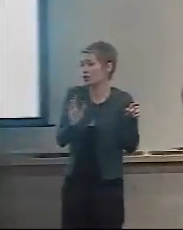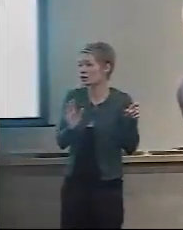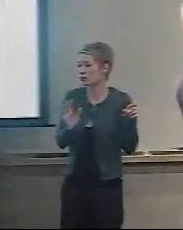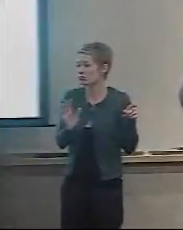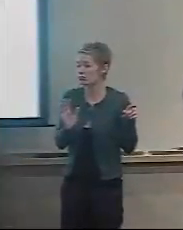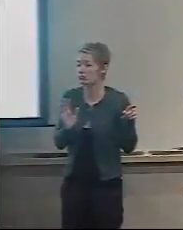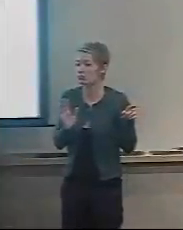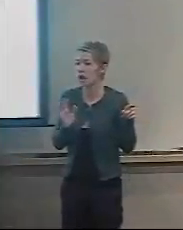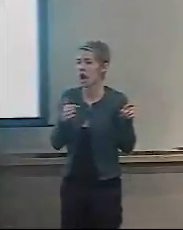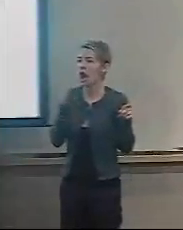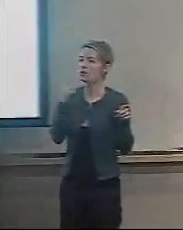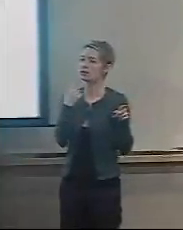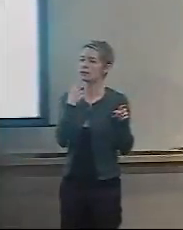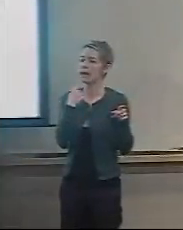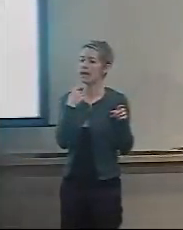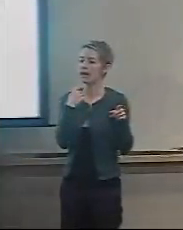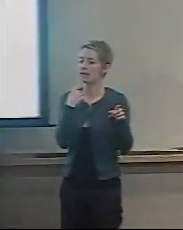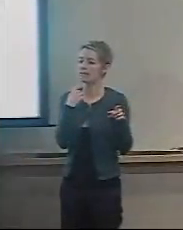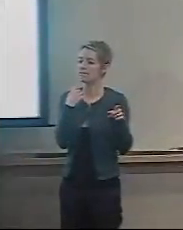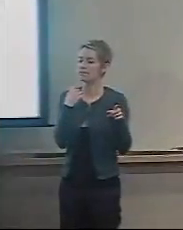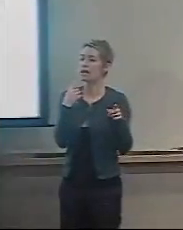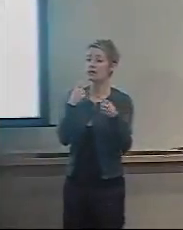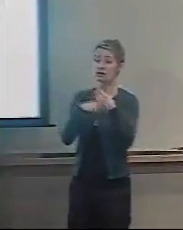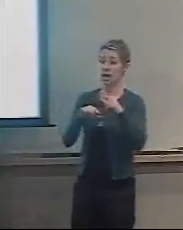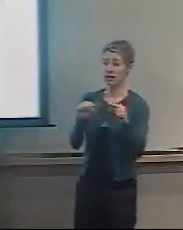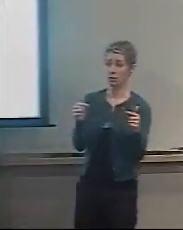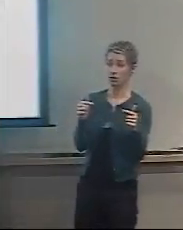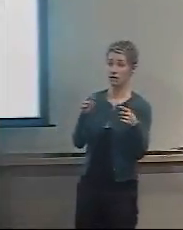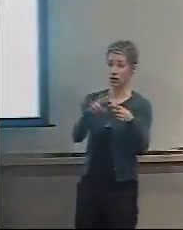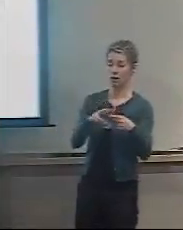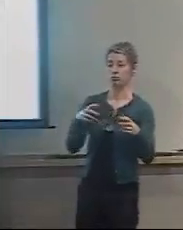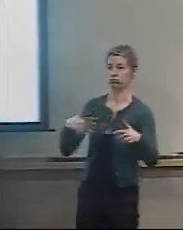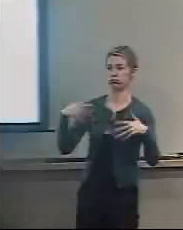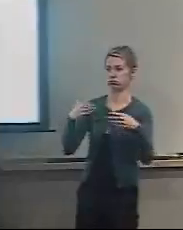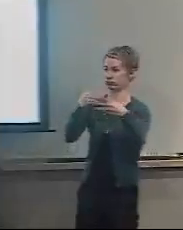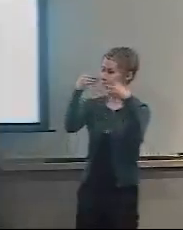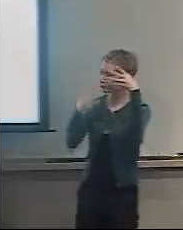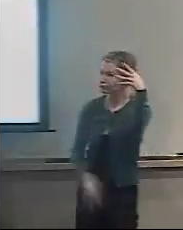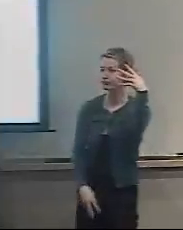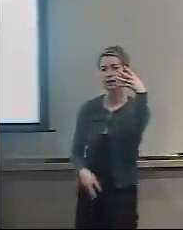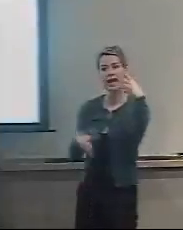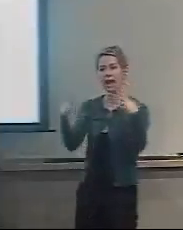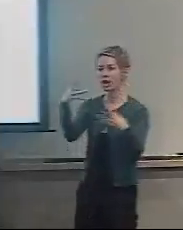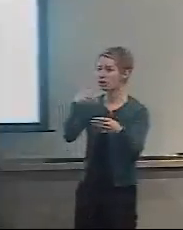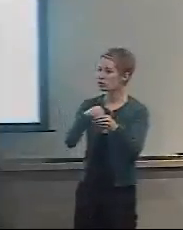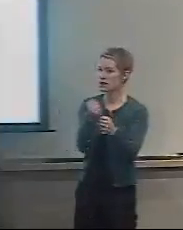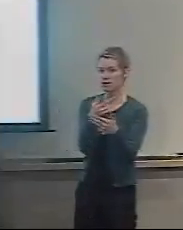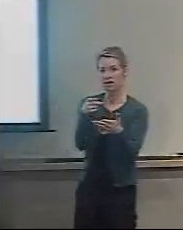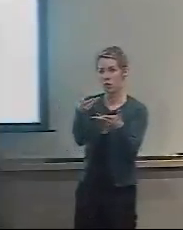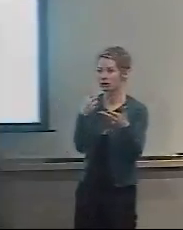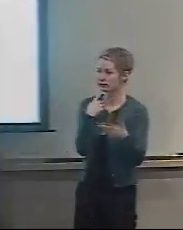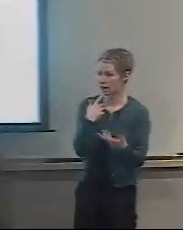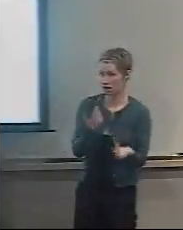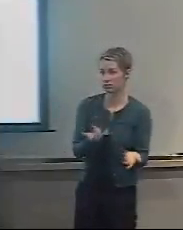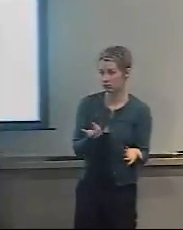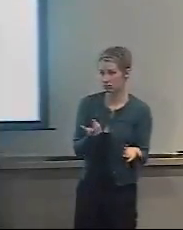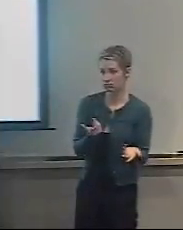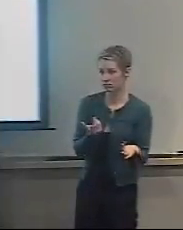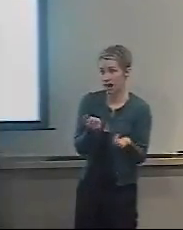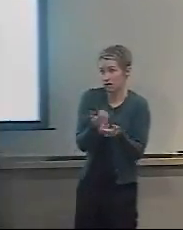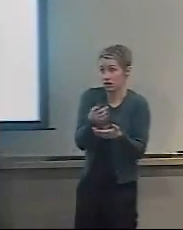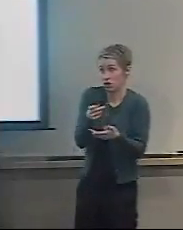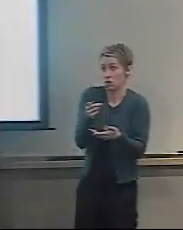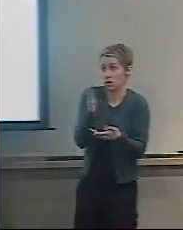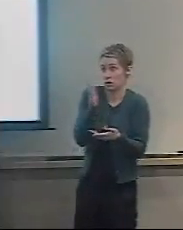And I'll say this, that sign language vocabulary is quite large. It encompasses everything you want to say, you'd ever want to